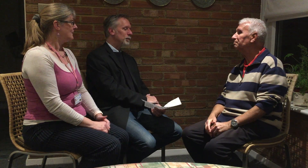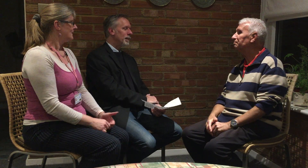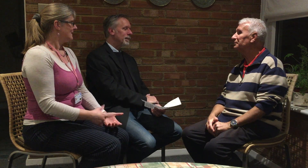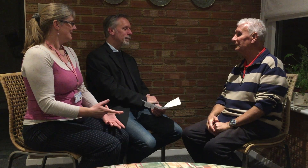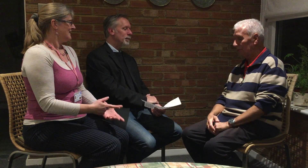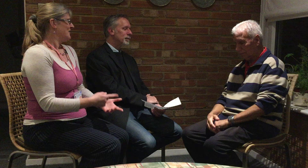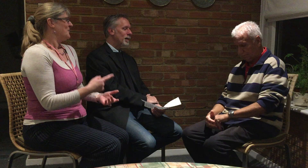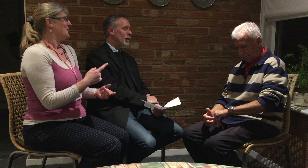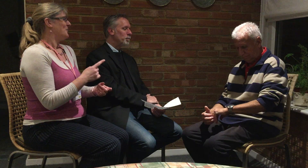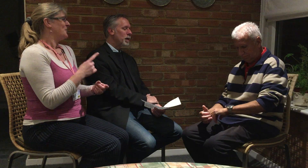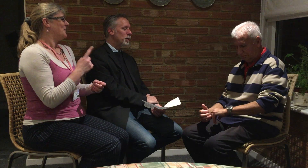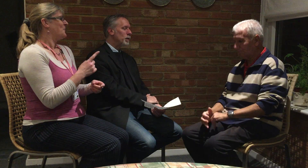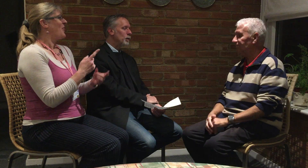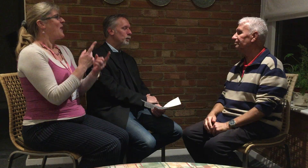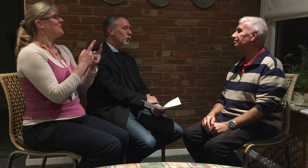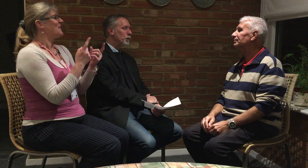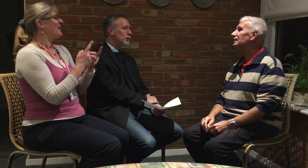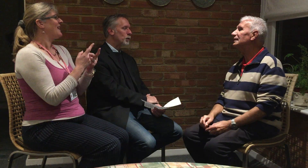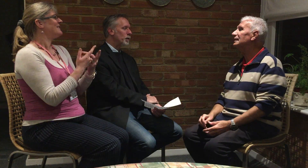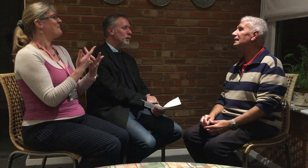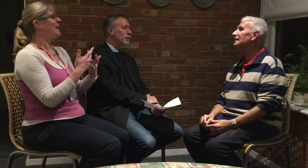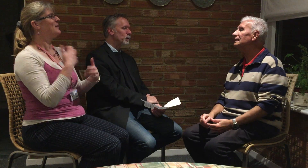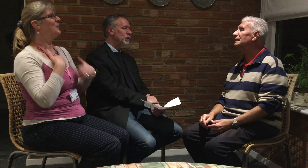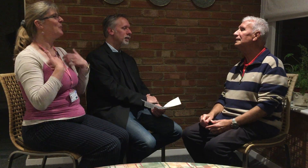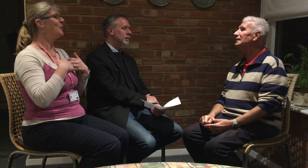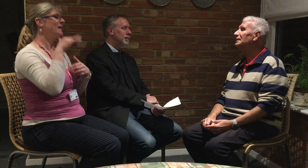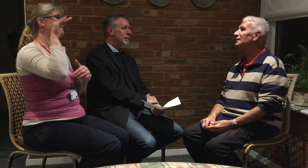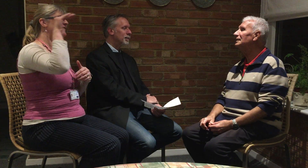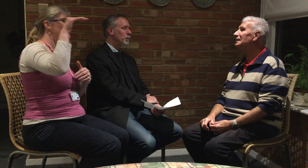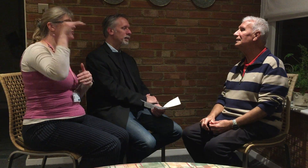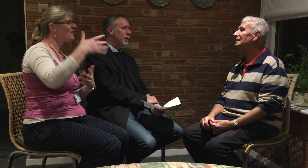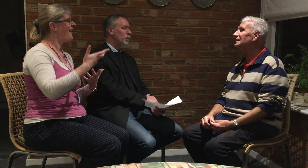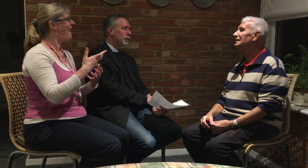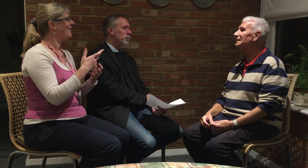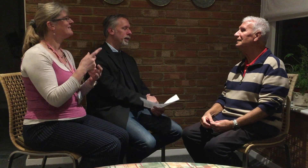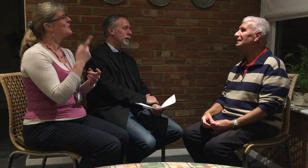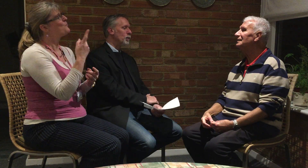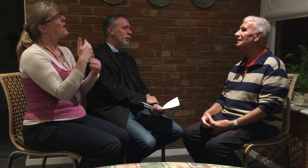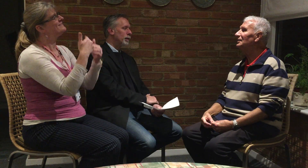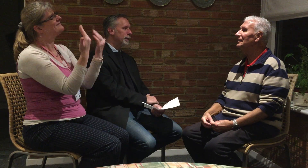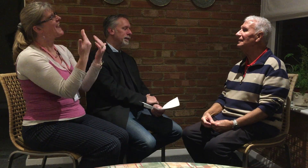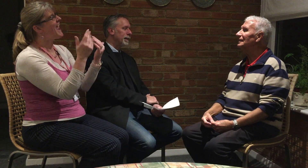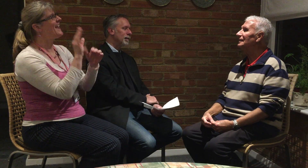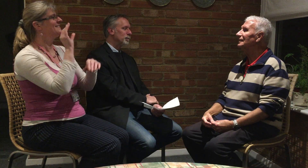those things that maybe we look forward to in the future, that one day we could play golf out there together.